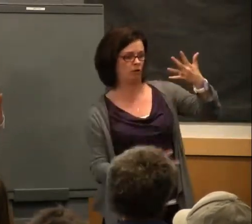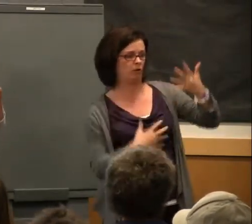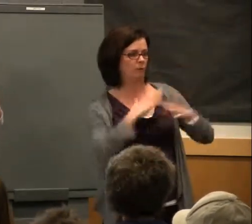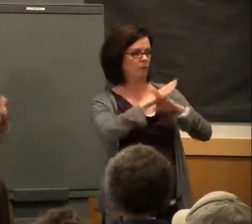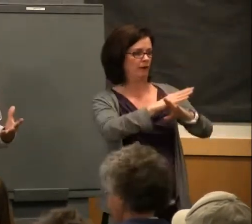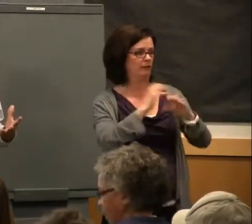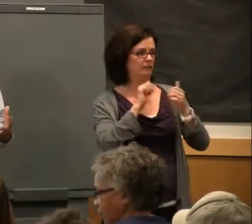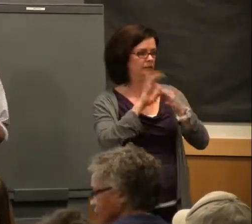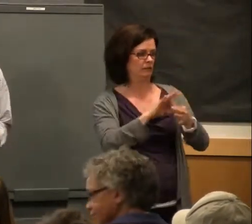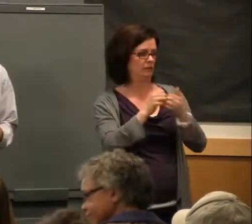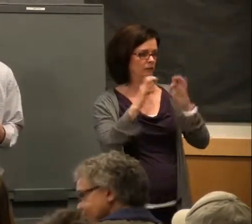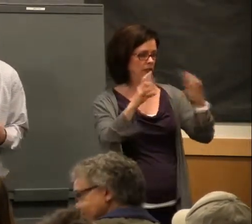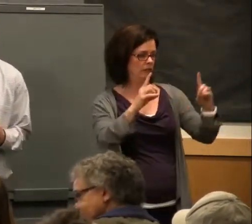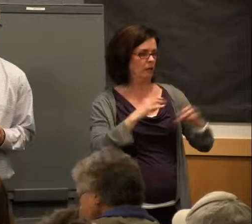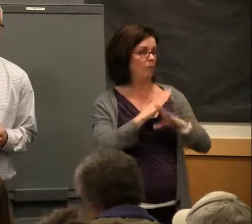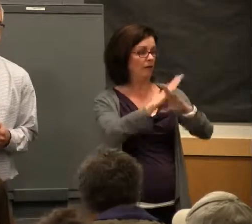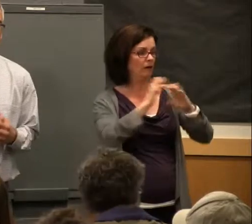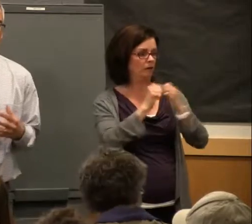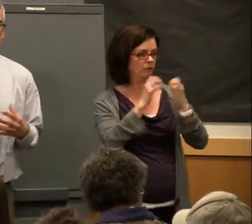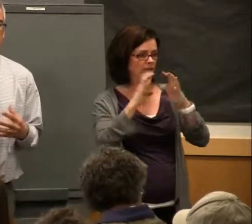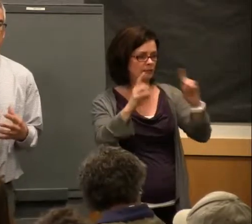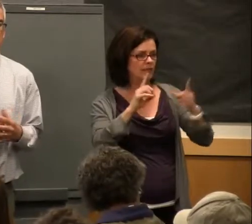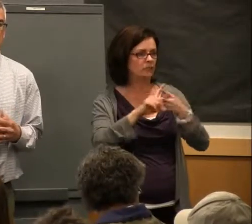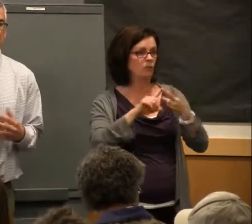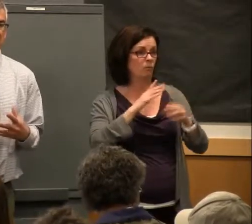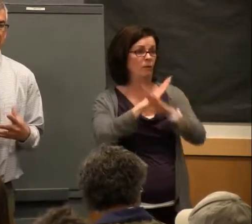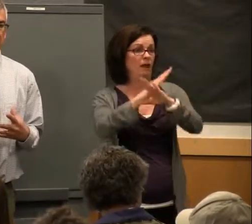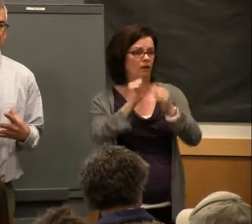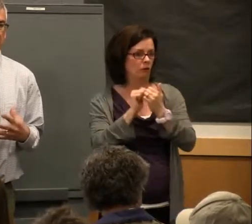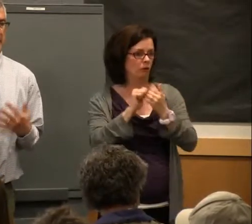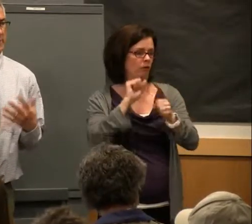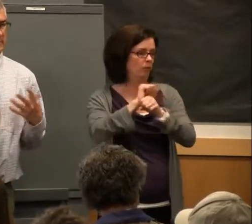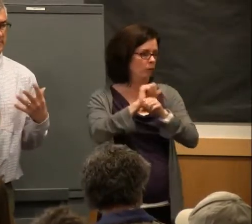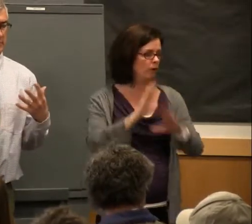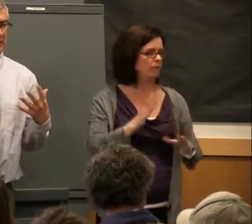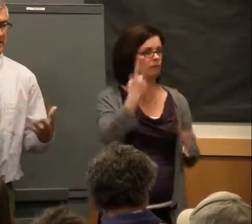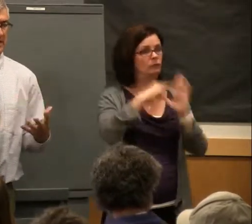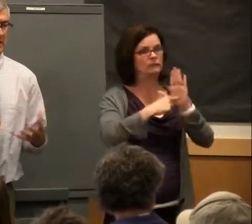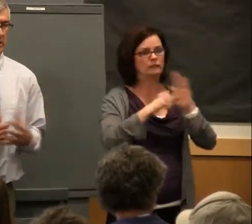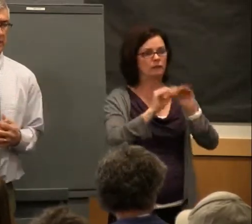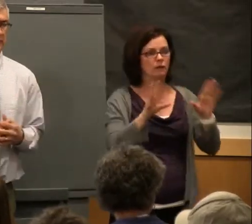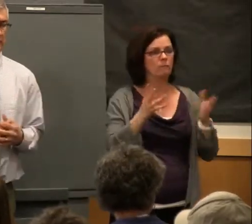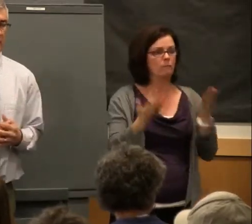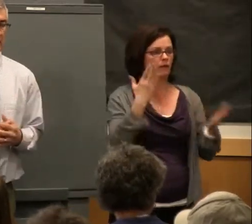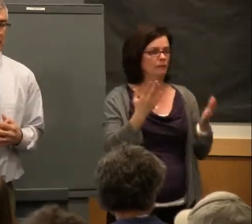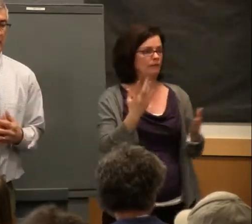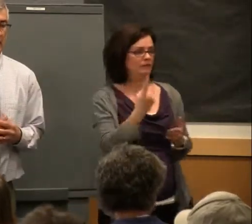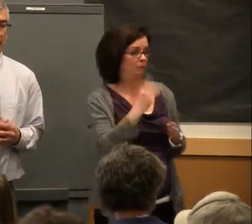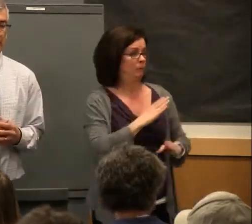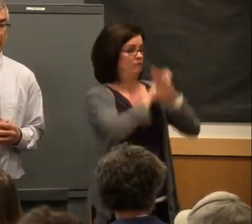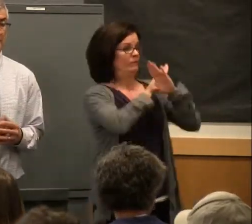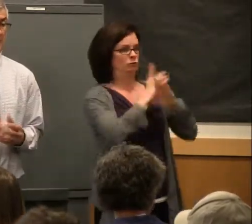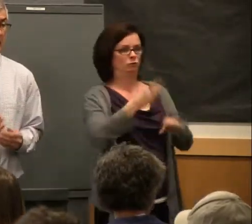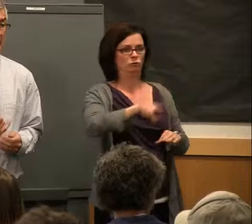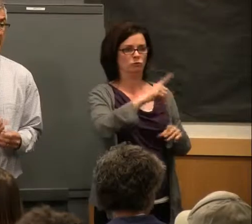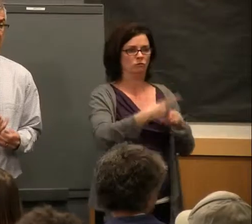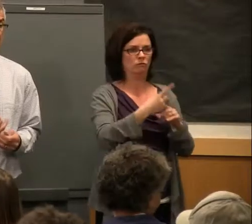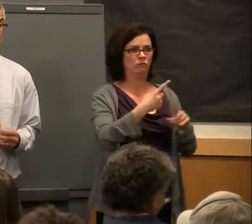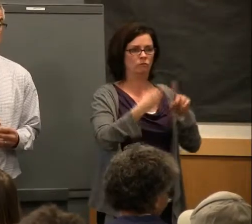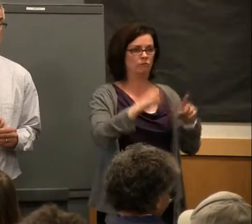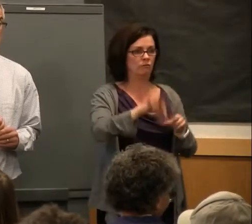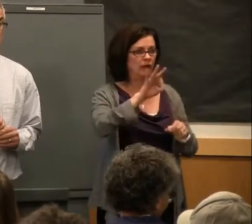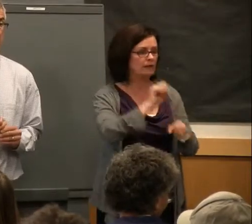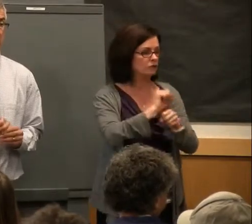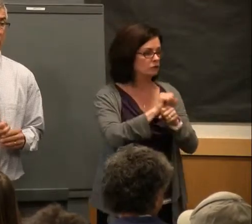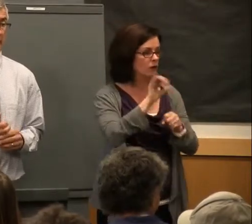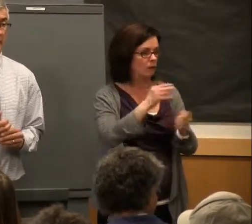when we're talking about a barrier to education or employment, we're talking about something that might be preventing you from finding